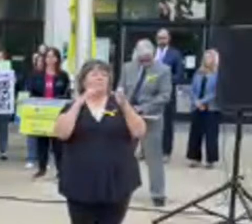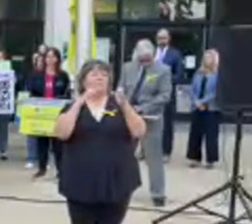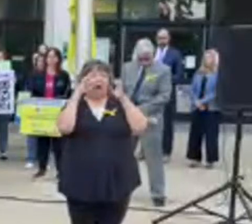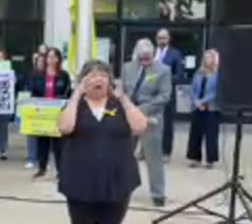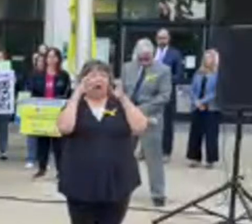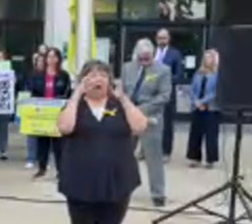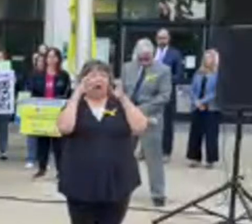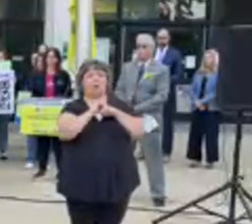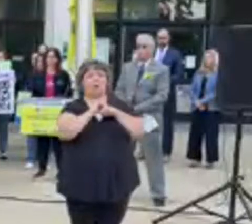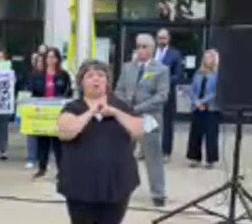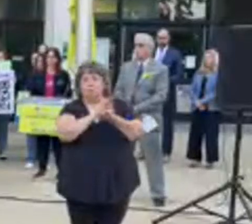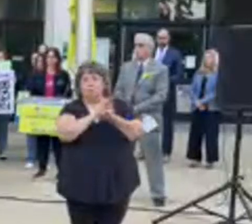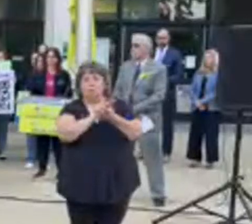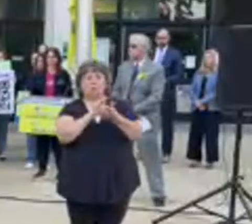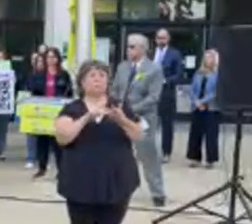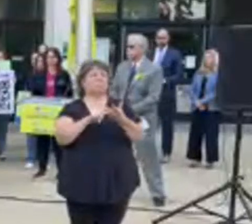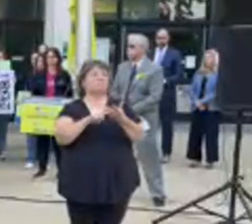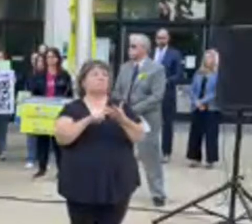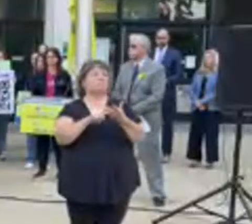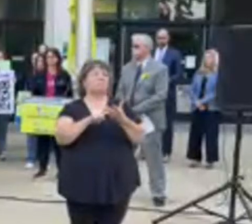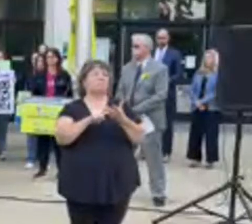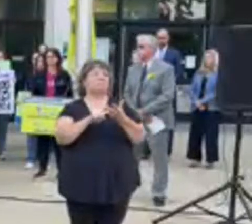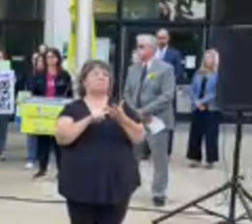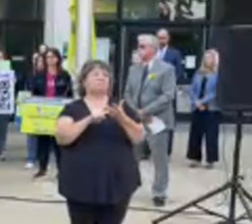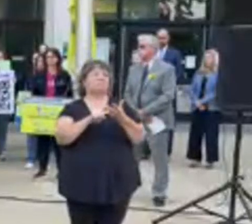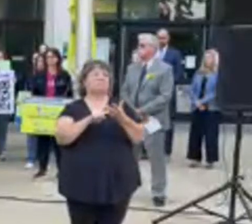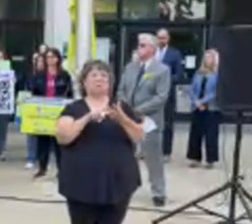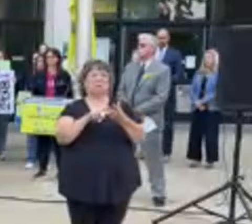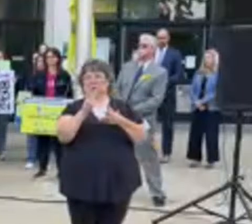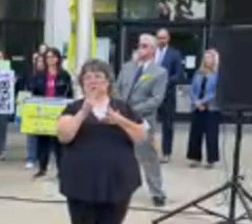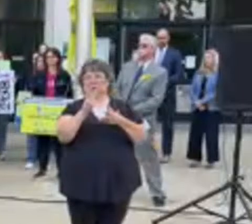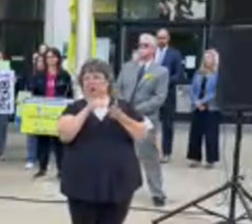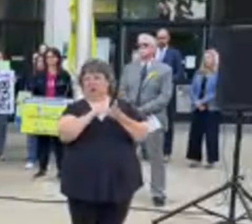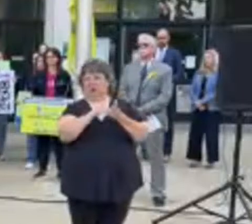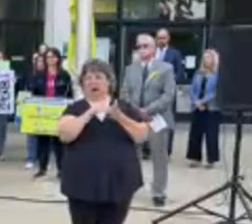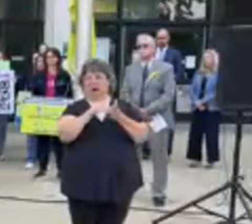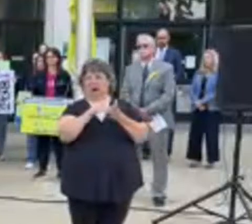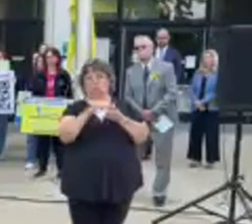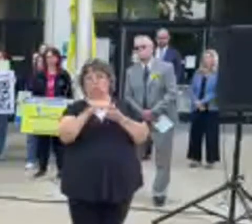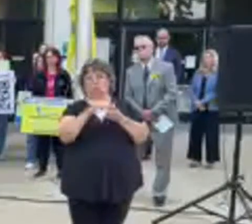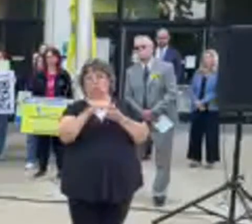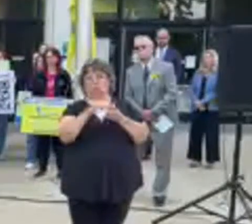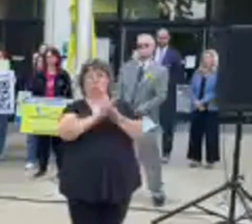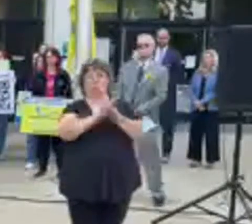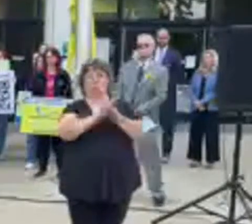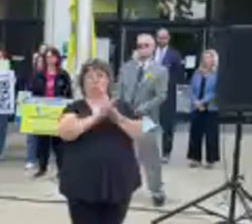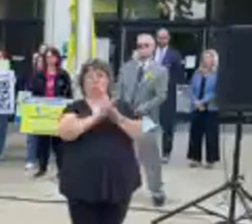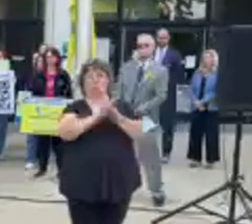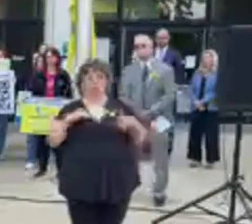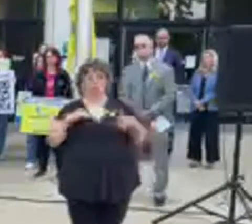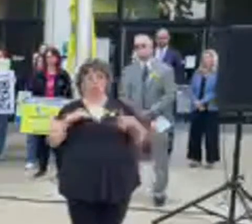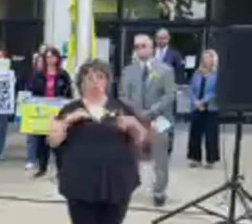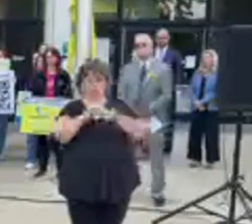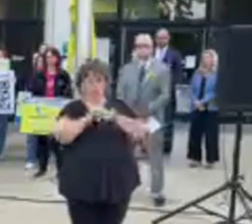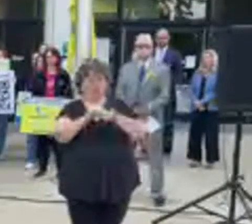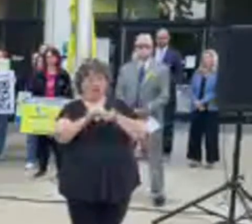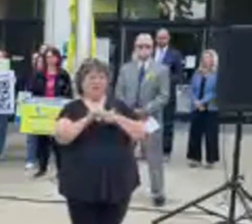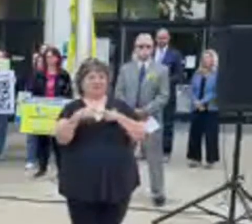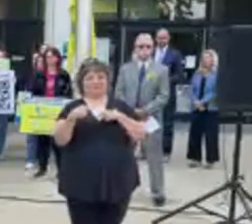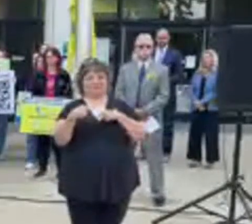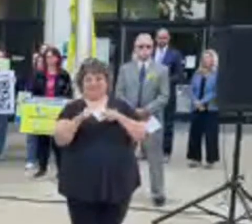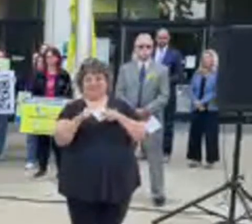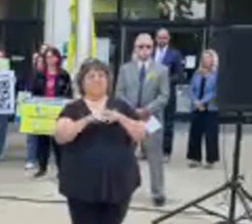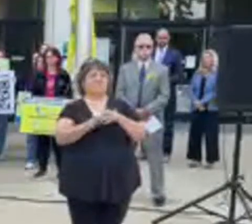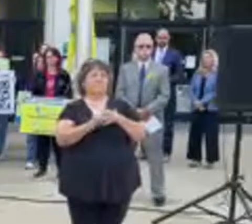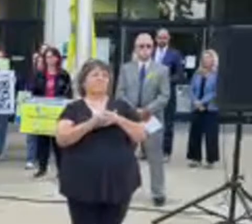done education at schools. Over 6,000 school staff in Erie County have been